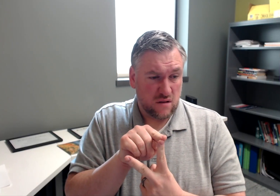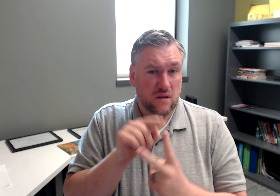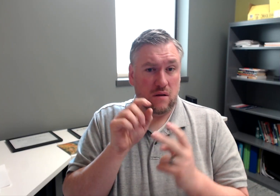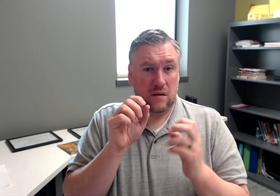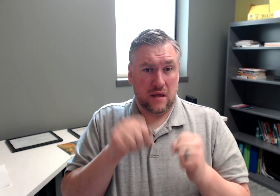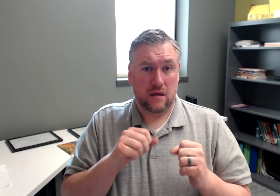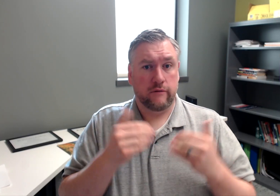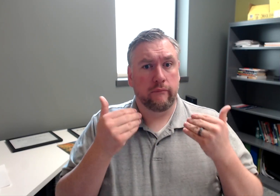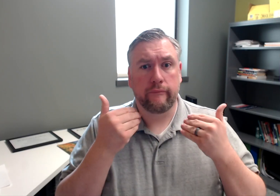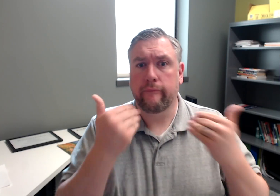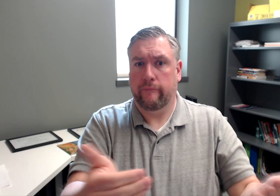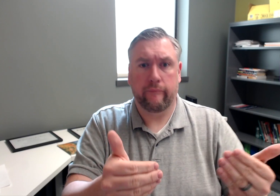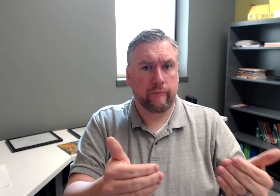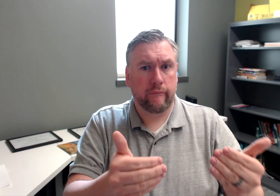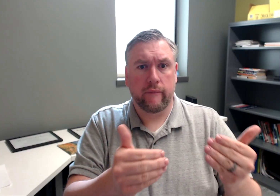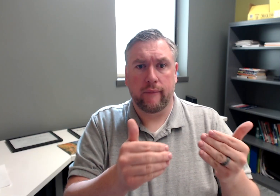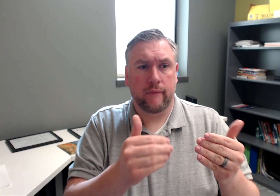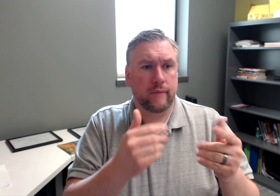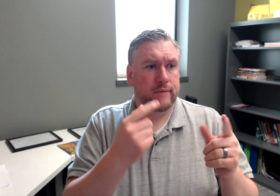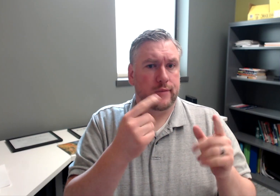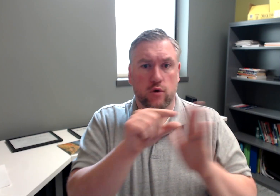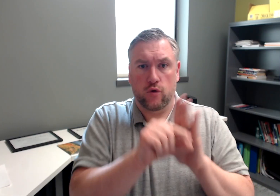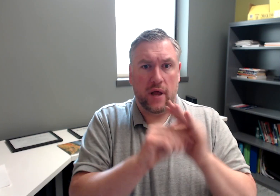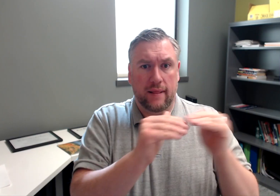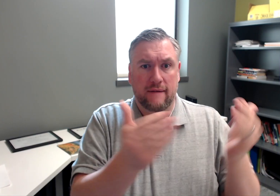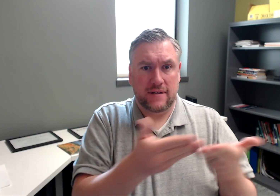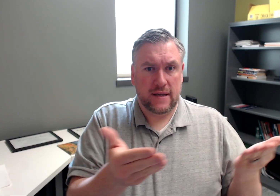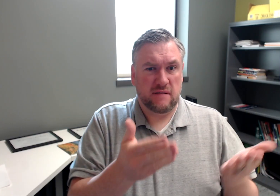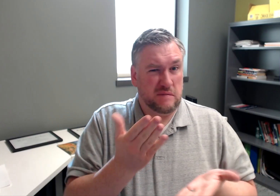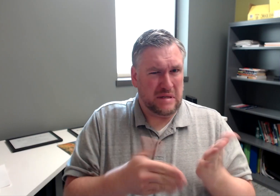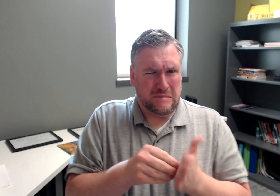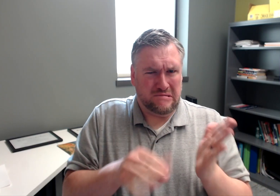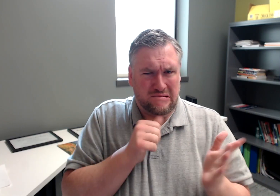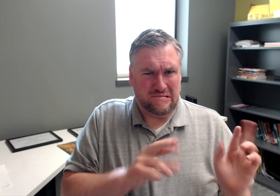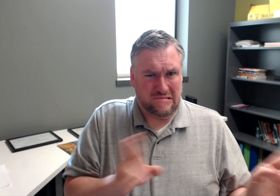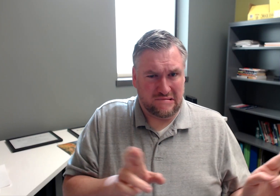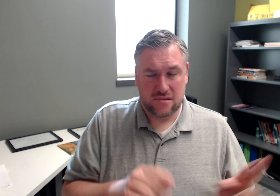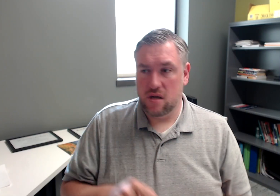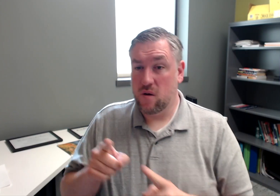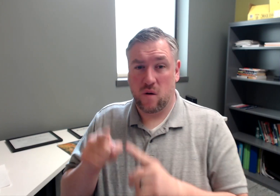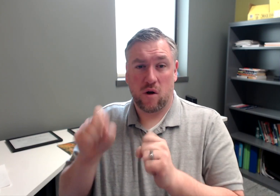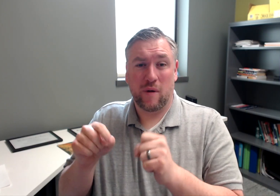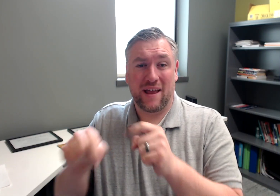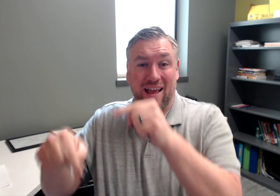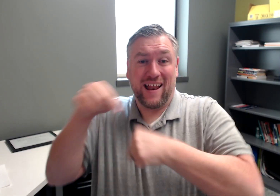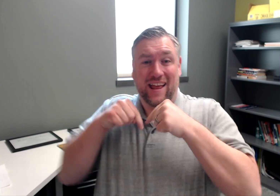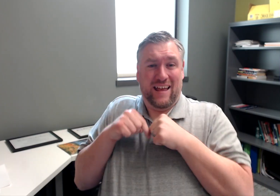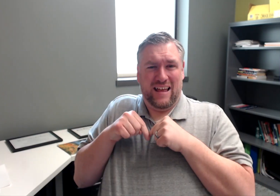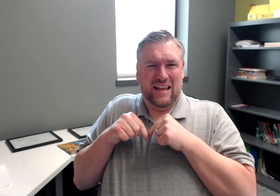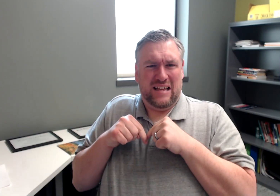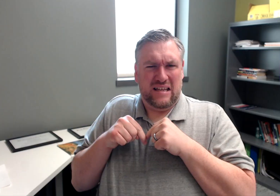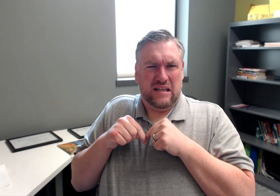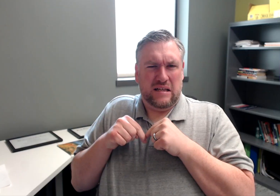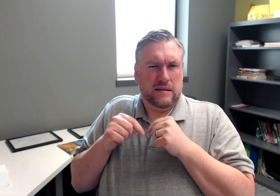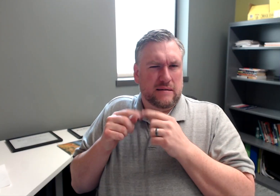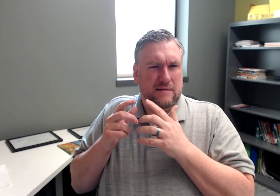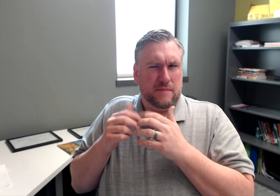So we have choice. We can just kind of go ahead and teach the grade level thing and maybe students aren't ready. Or we can go